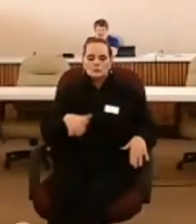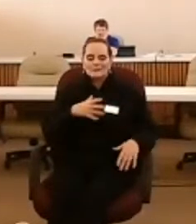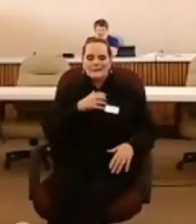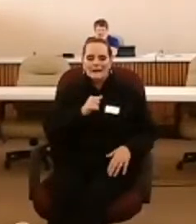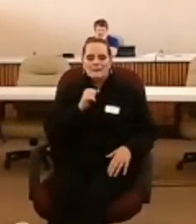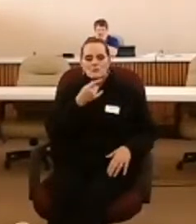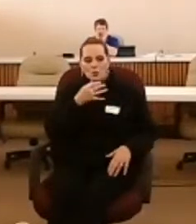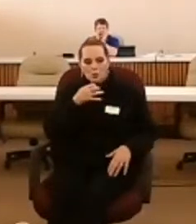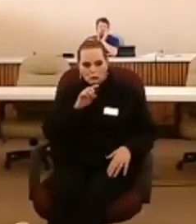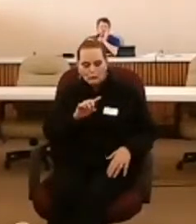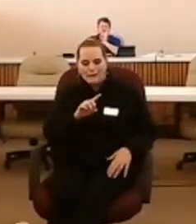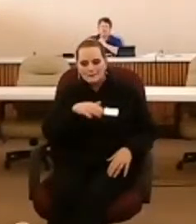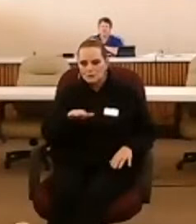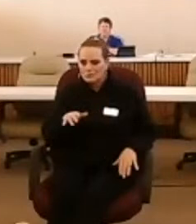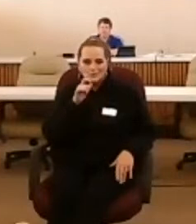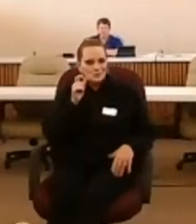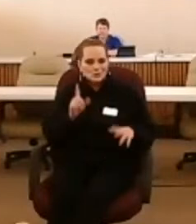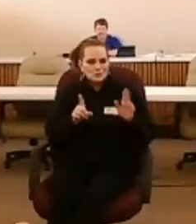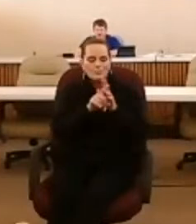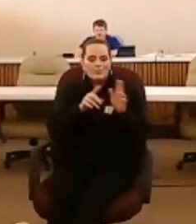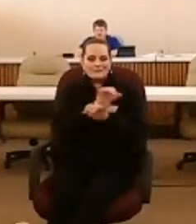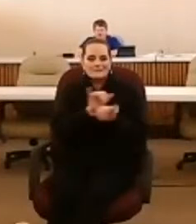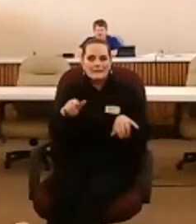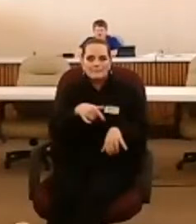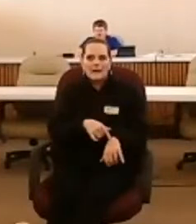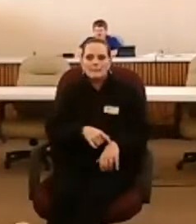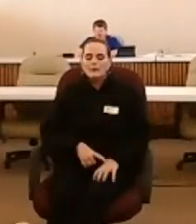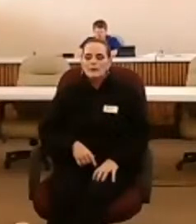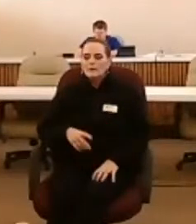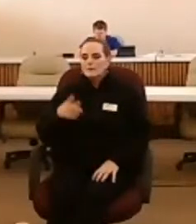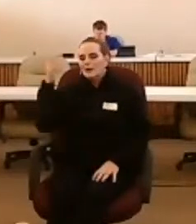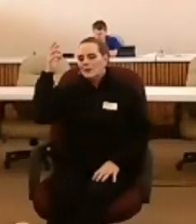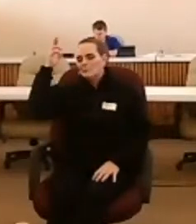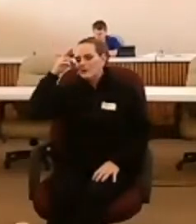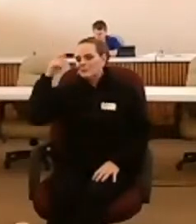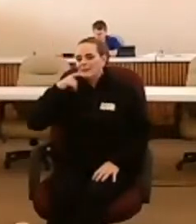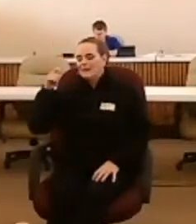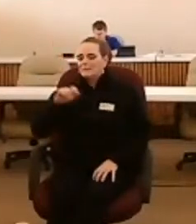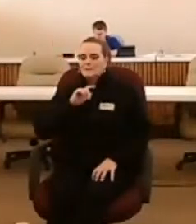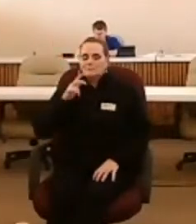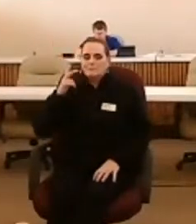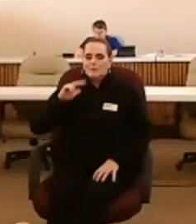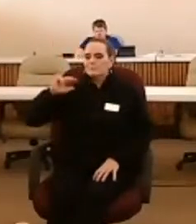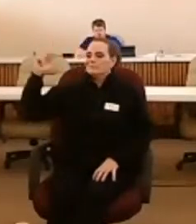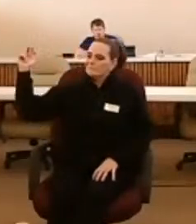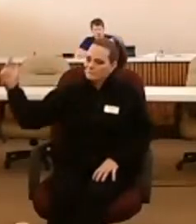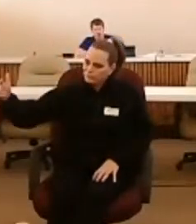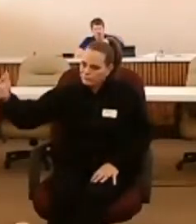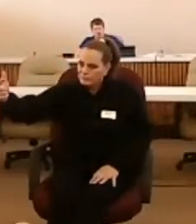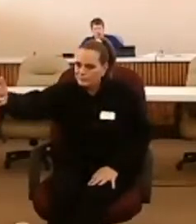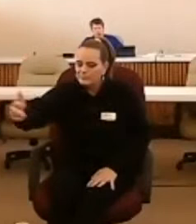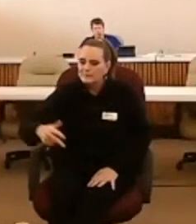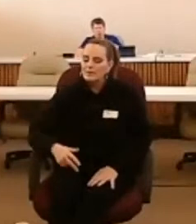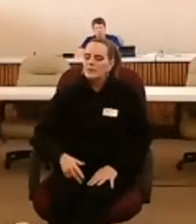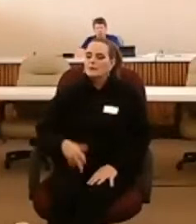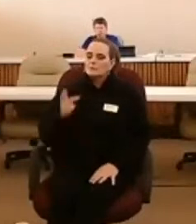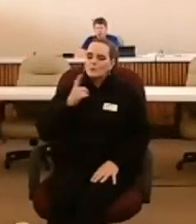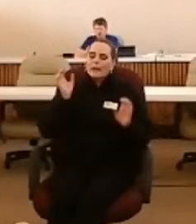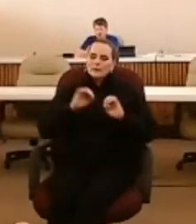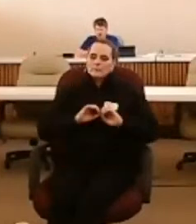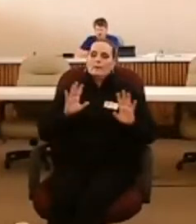time because they'd have to right. park down Tomahawk Trail or around Gatehouse Trail. So that